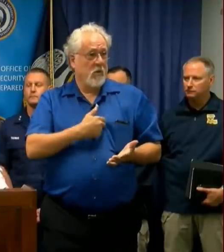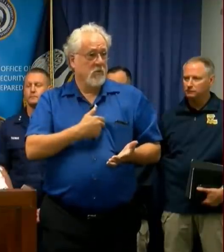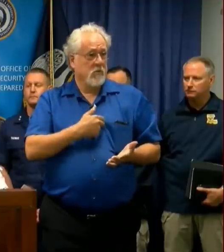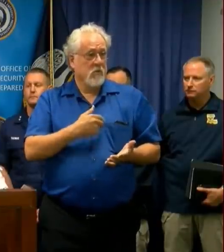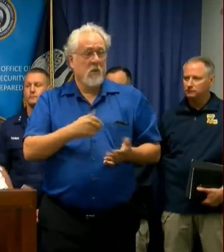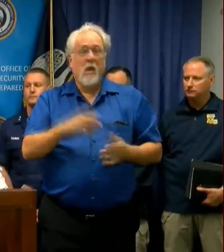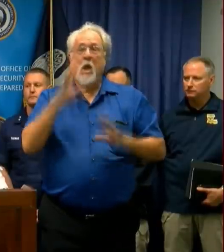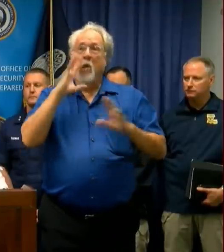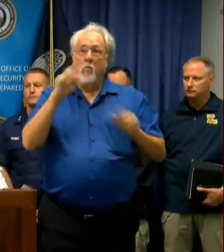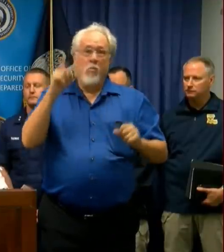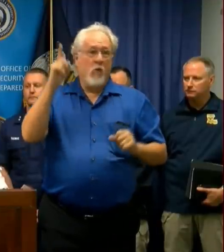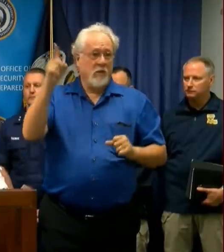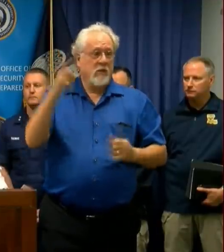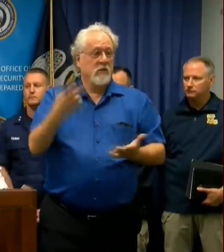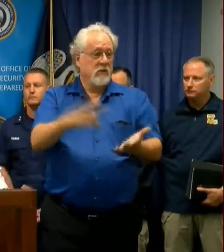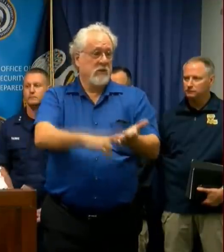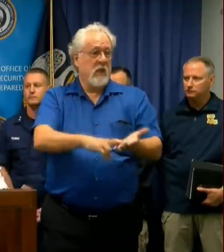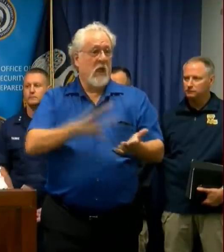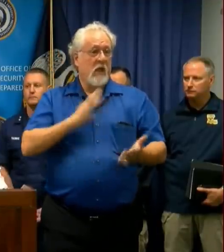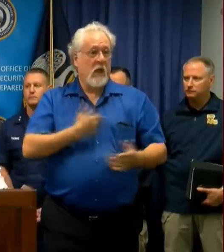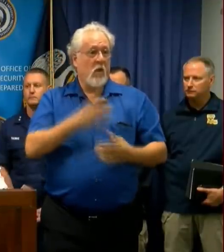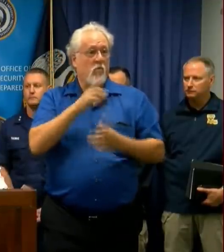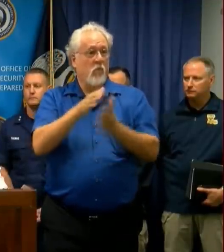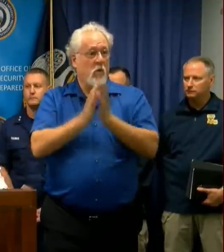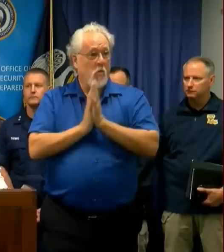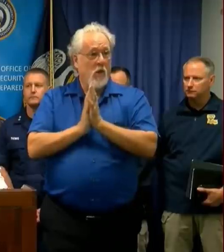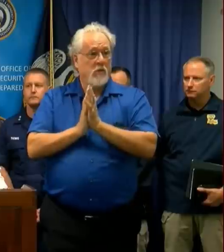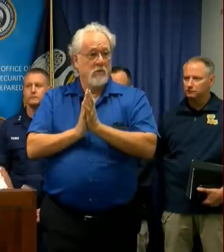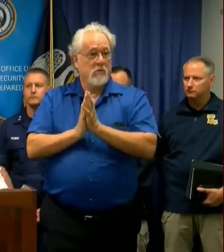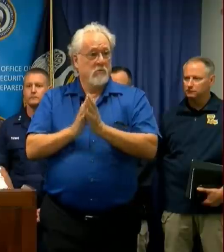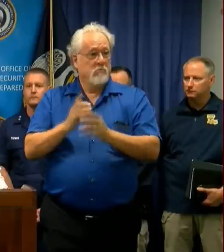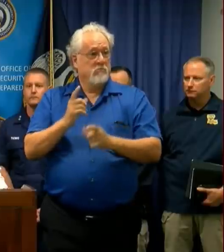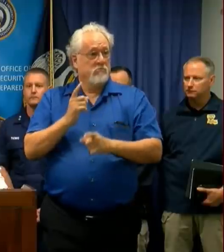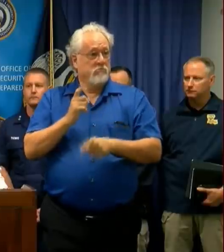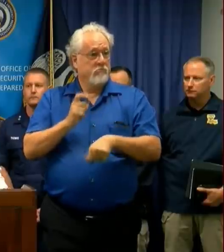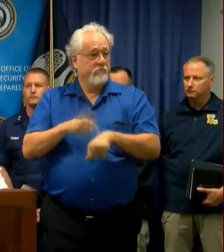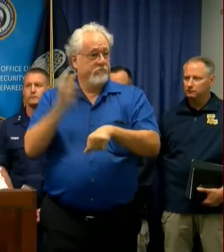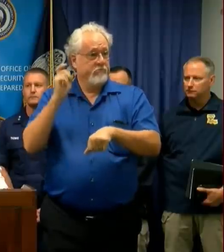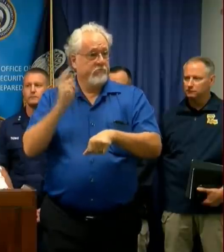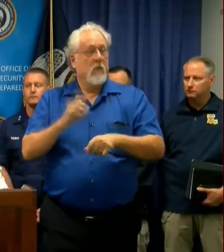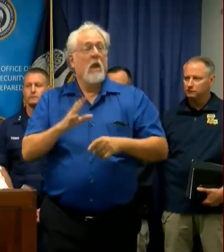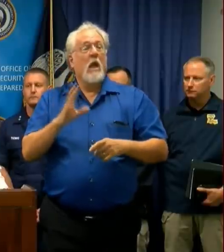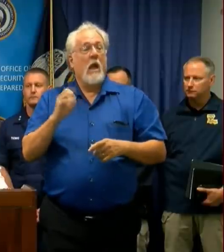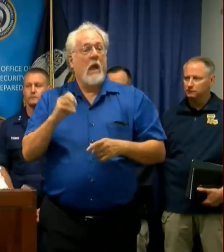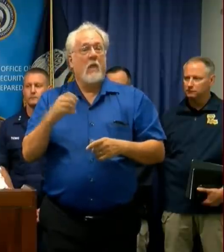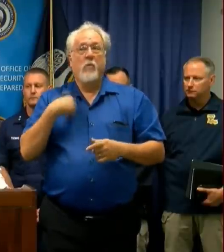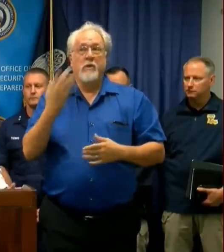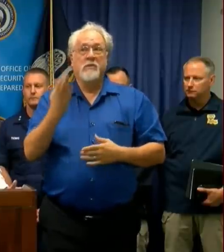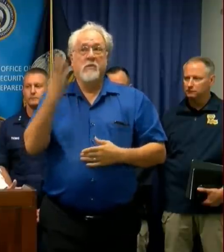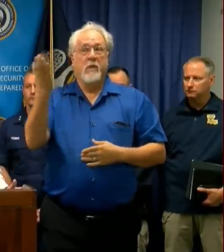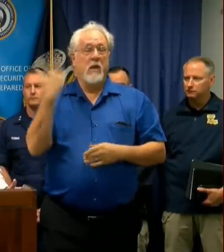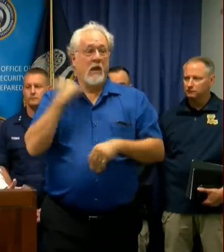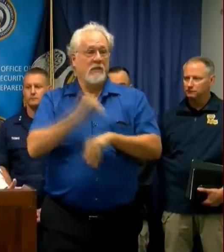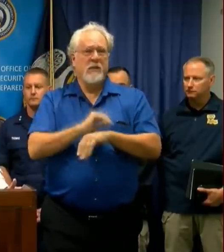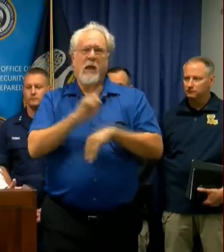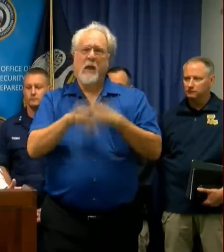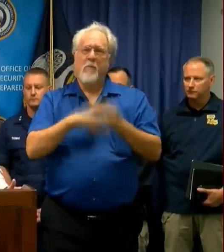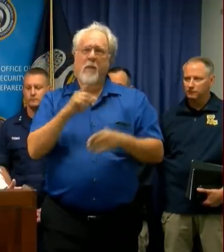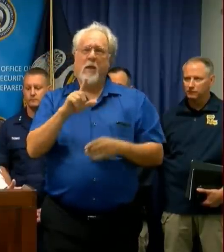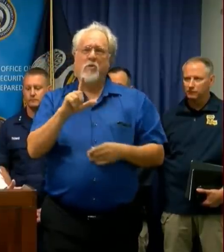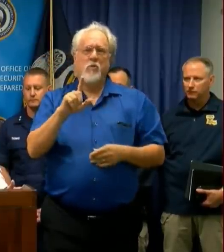The president certainly signed our request in a timely fashion. We submitted it last evening